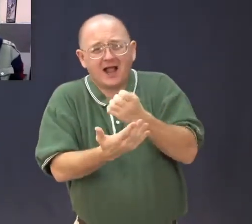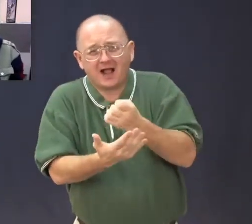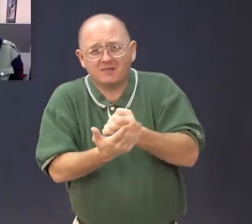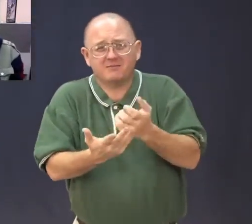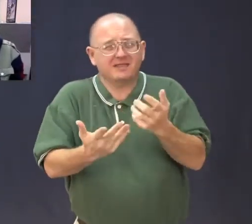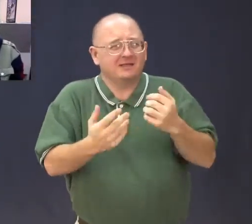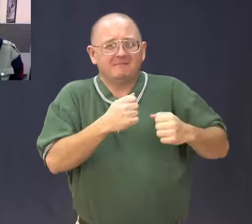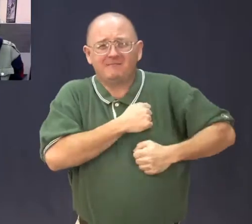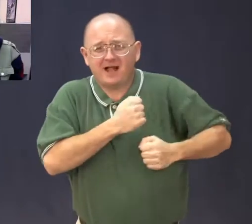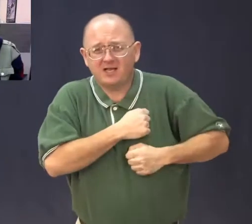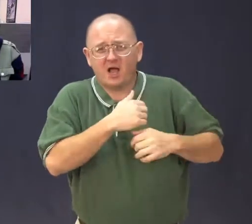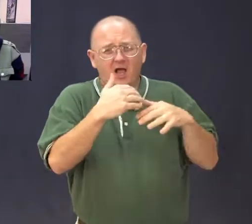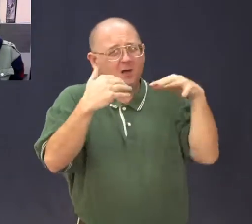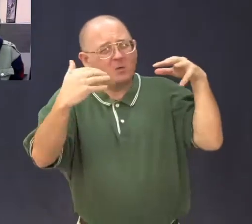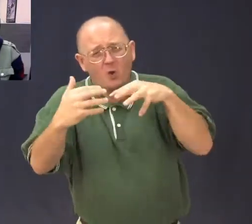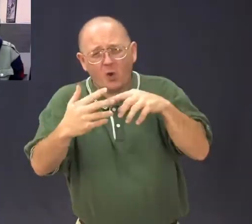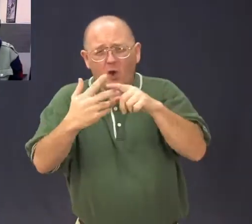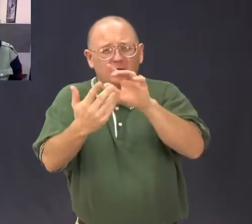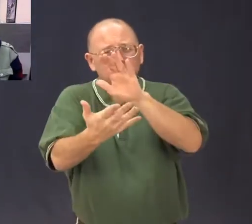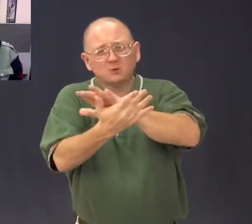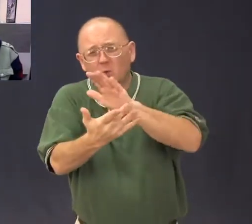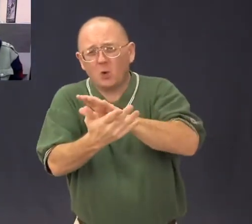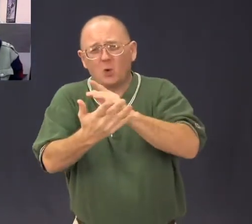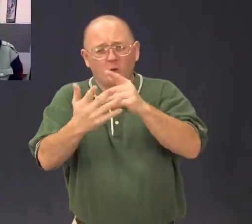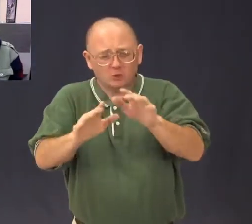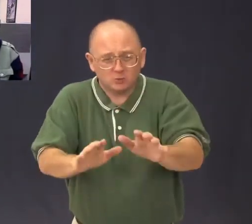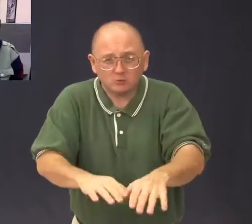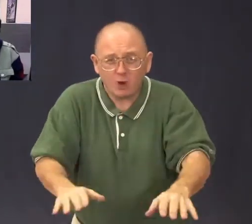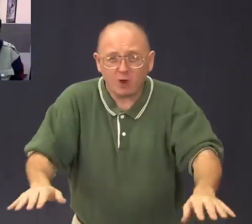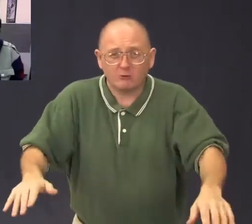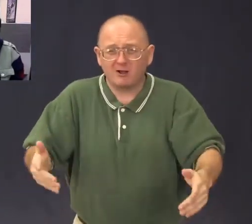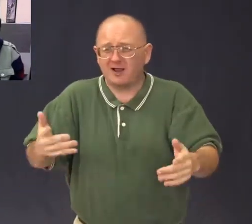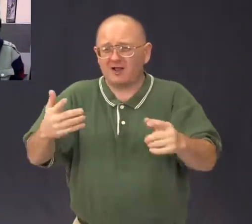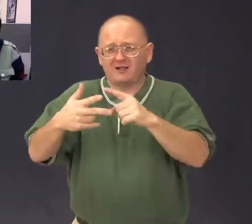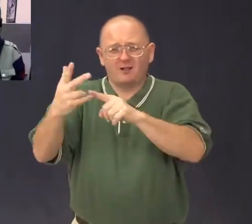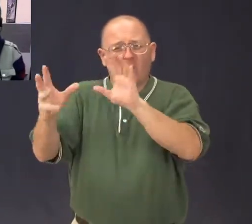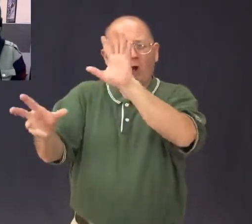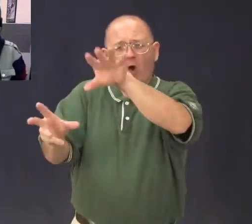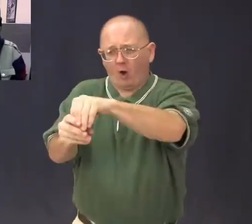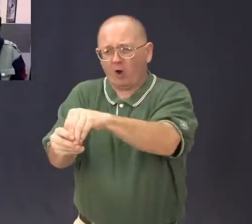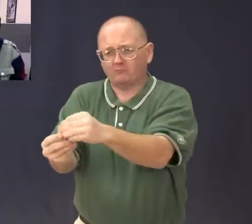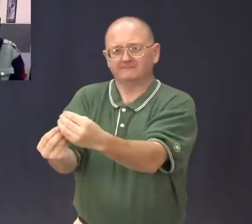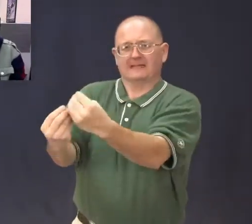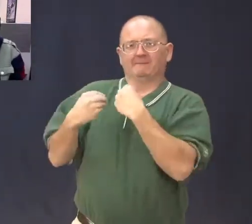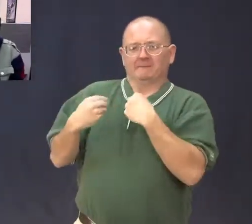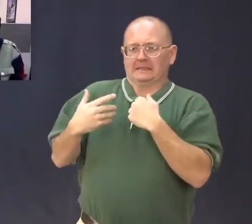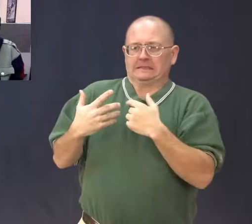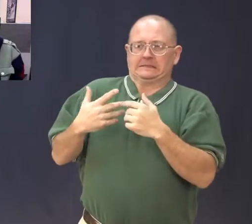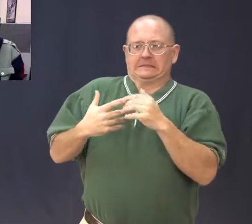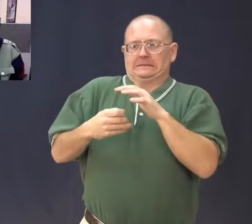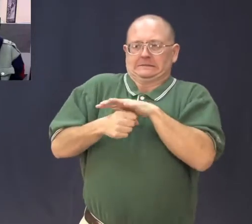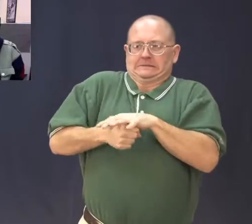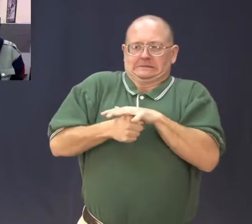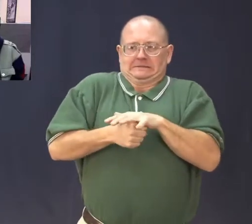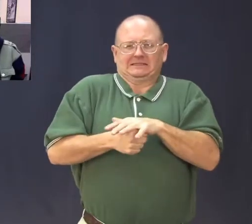there are worldly pressures, too. Not just personal problems, but things just that everyone has to deal